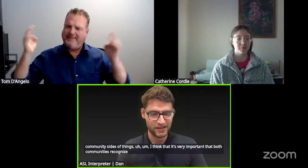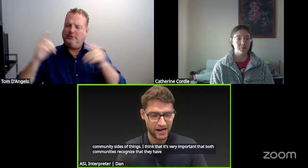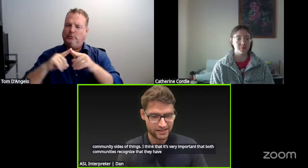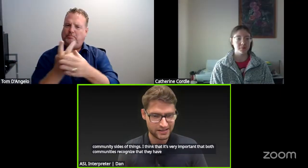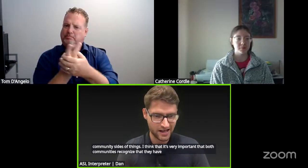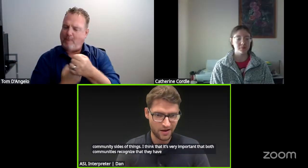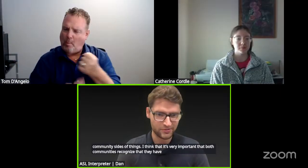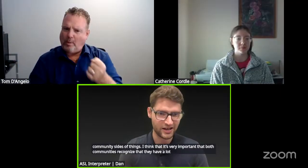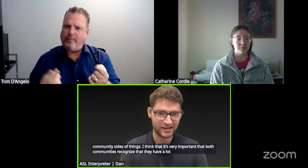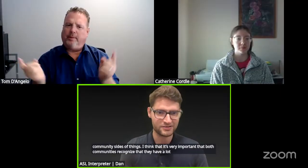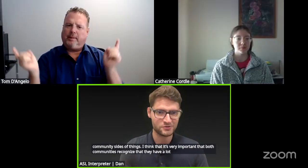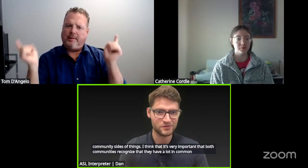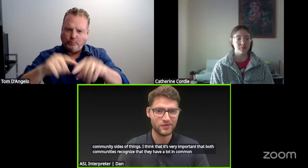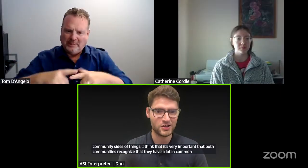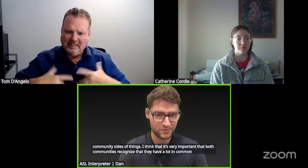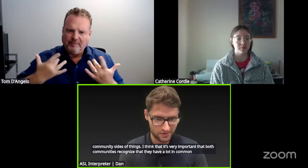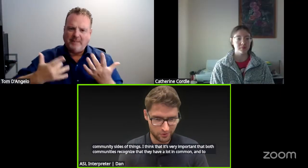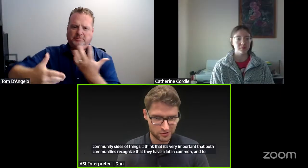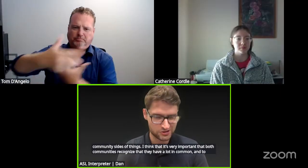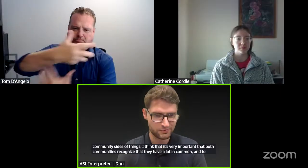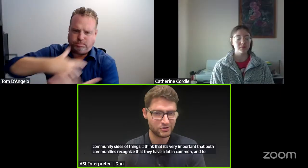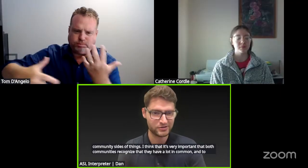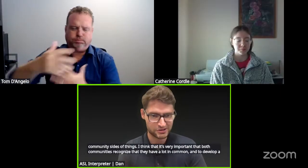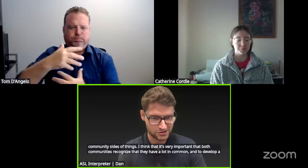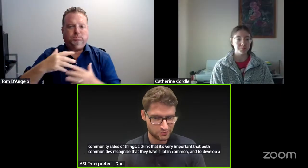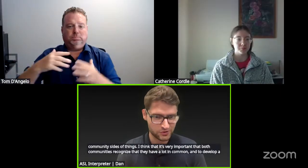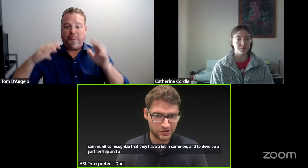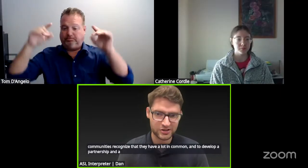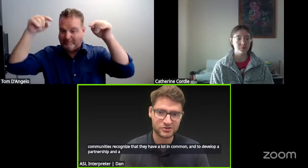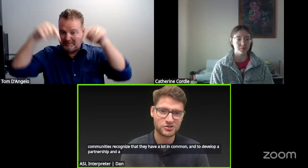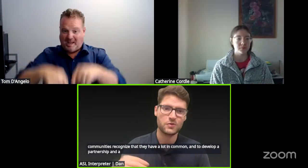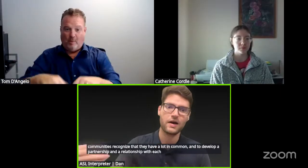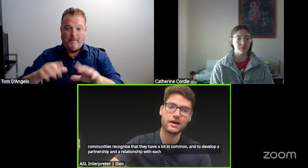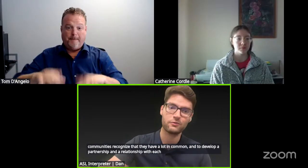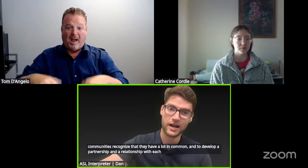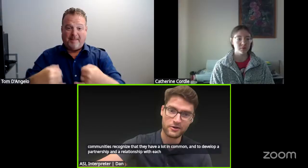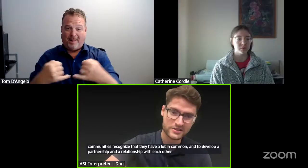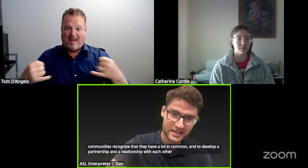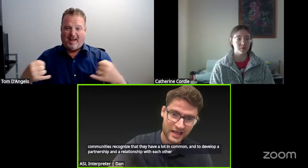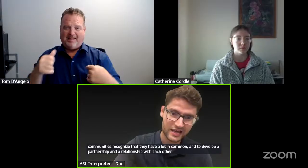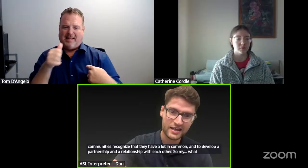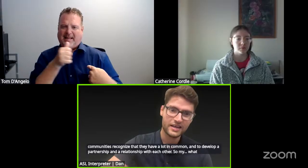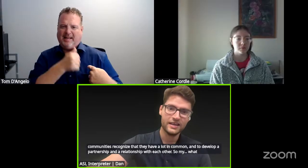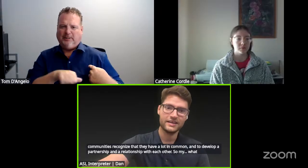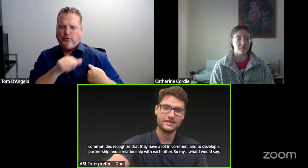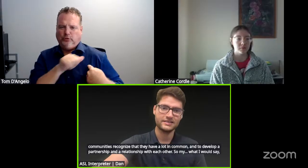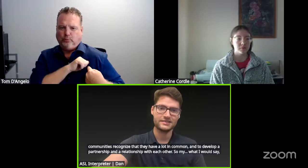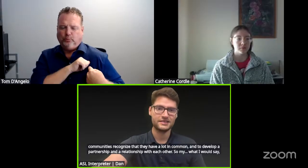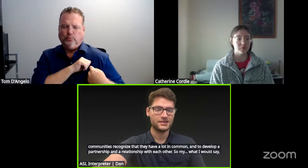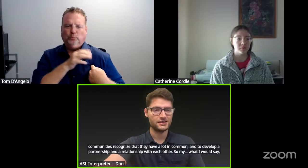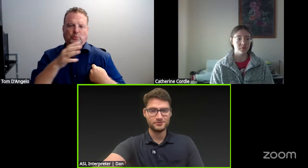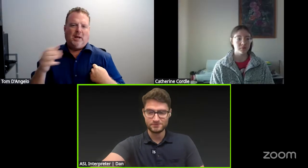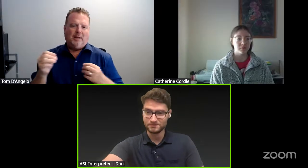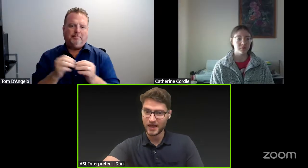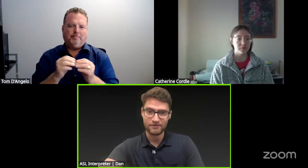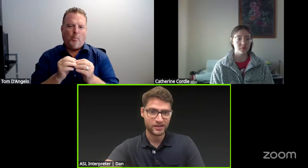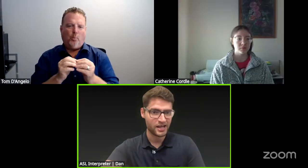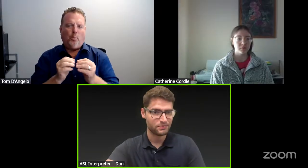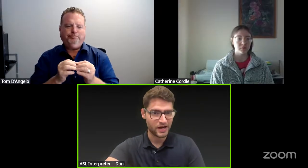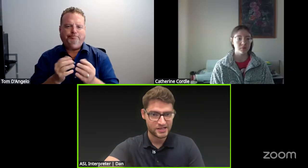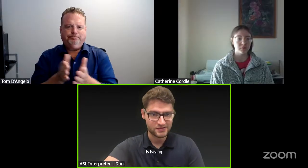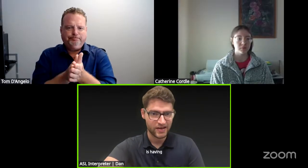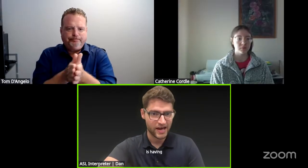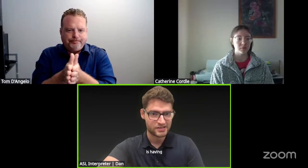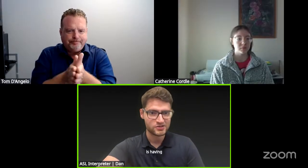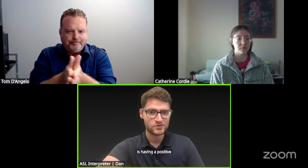have a lot in common and to develop a partnership and a relationship with each other. So what I would say is having